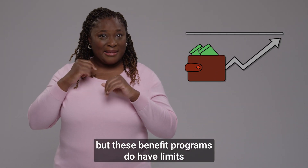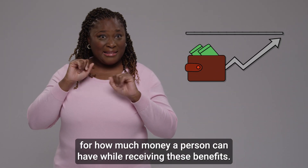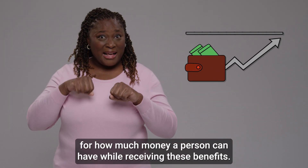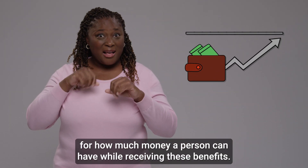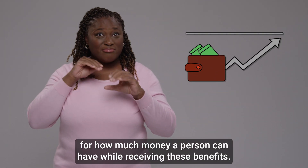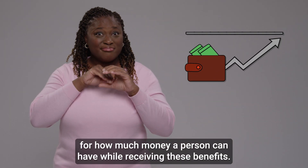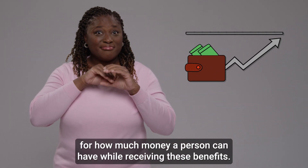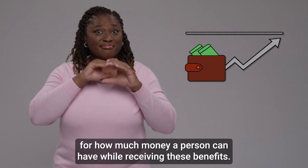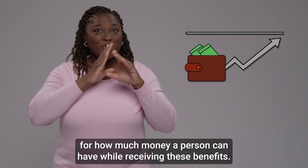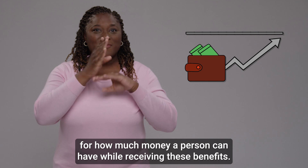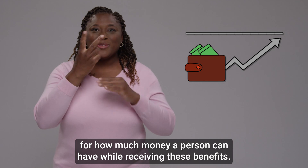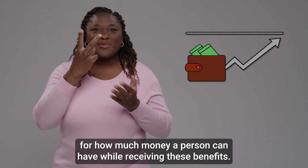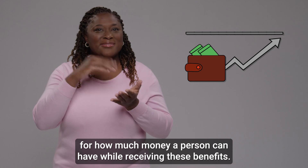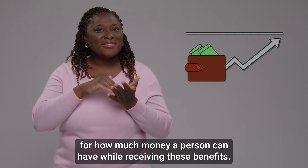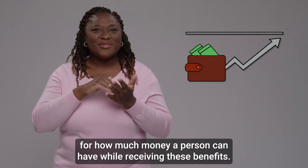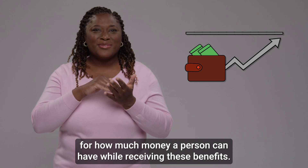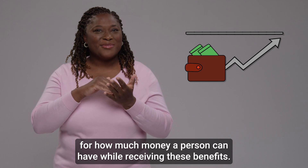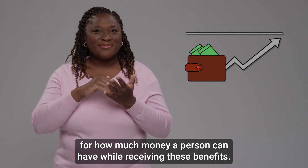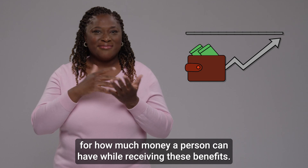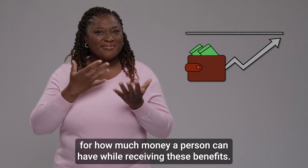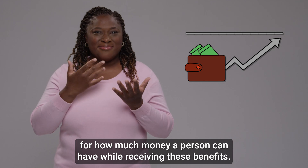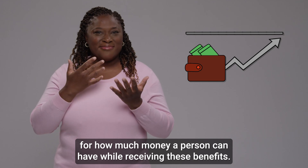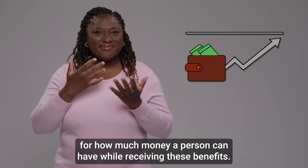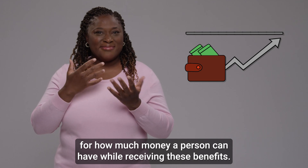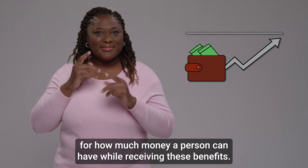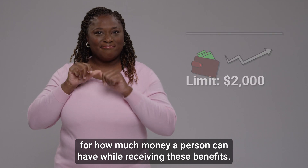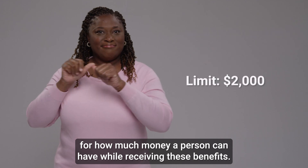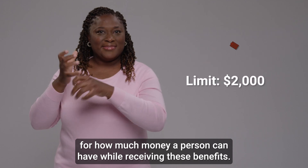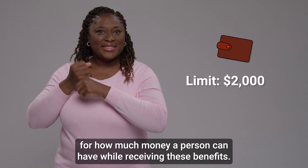for how much money a person can have while receiving these benefits.